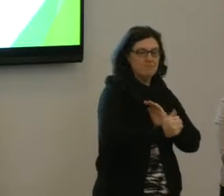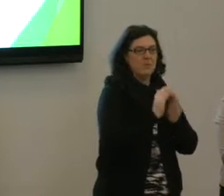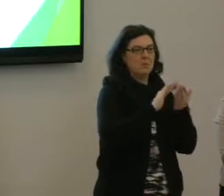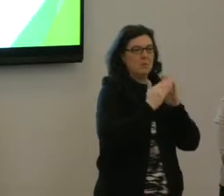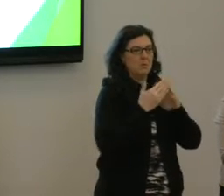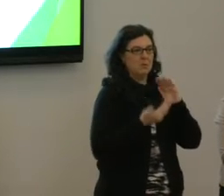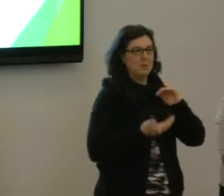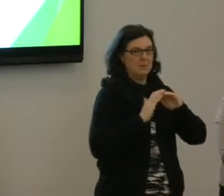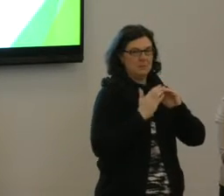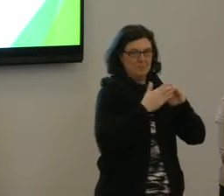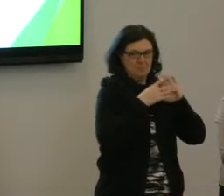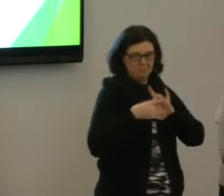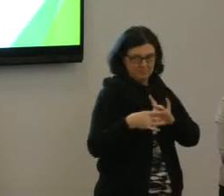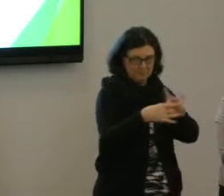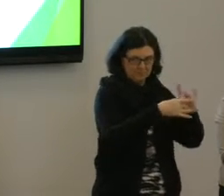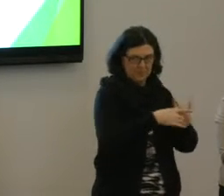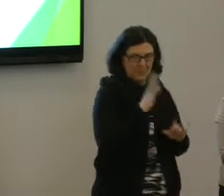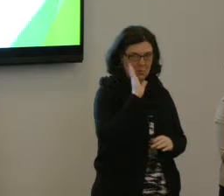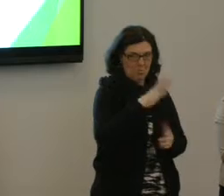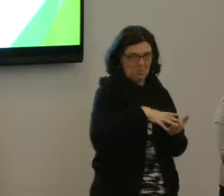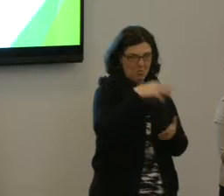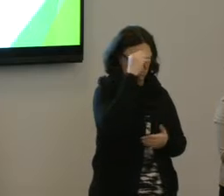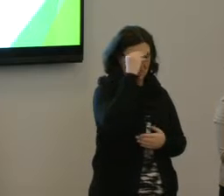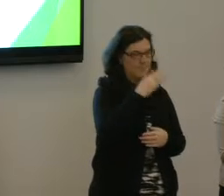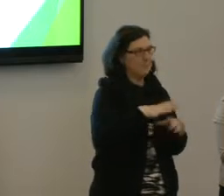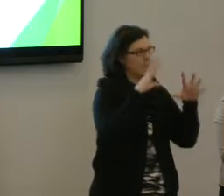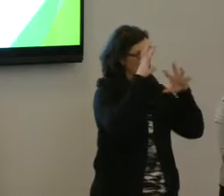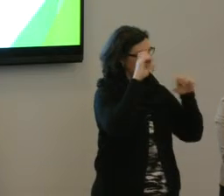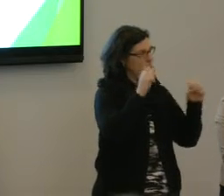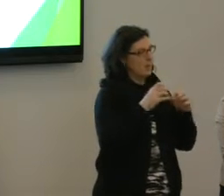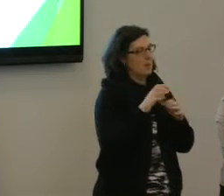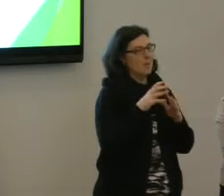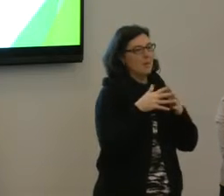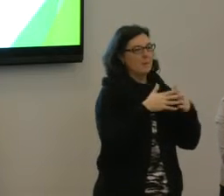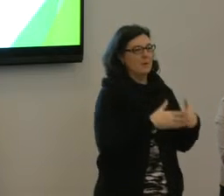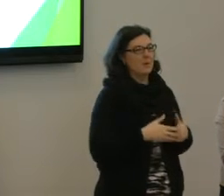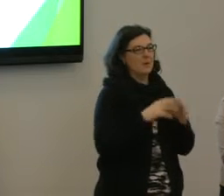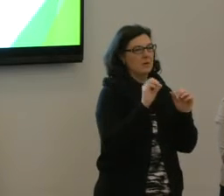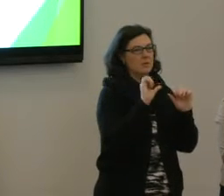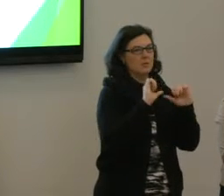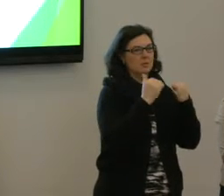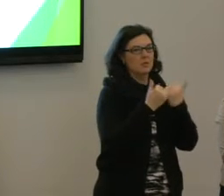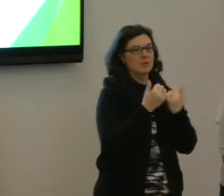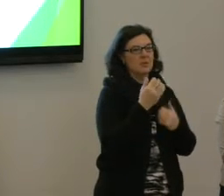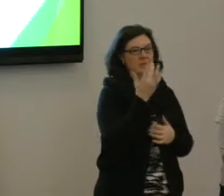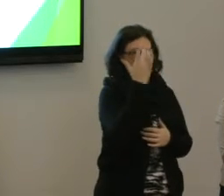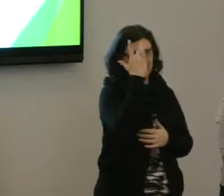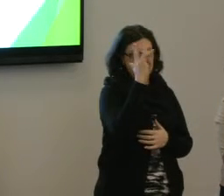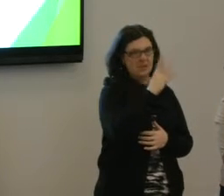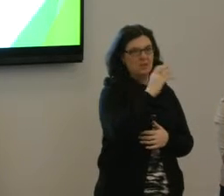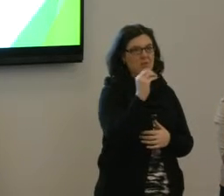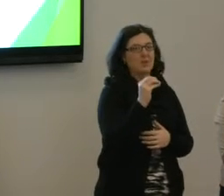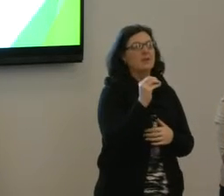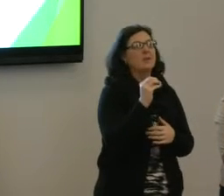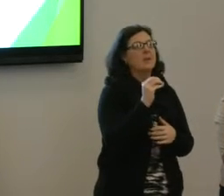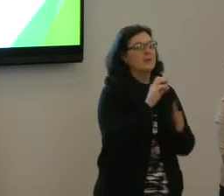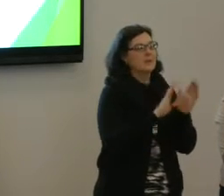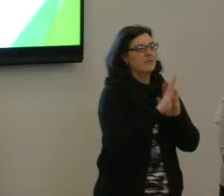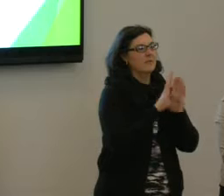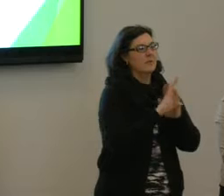all learn. He served as the president of the American Association of Intellectual and Developmental Disabilities